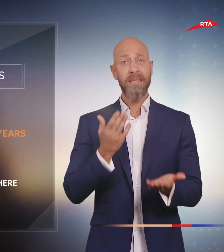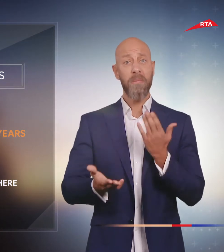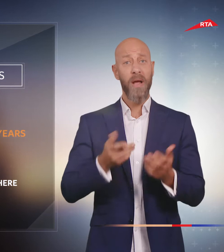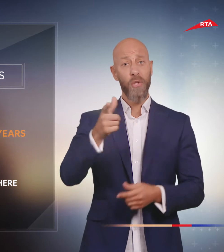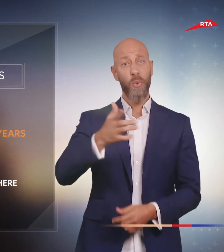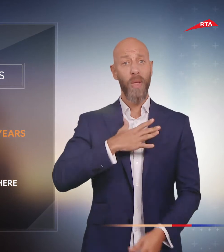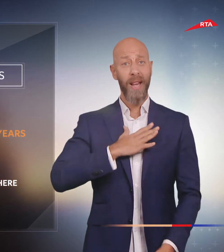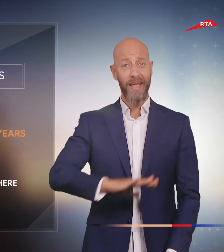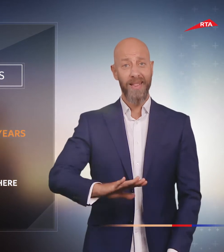requirements.